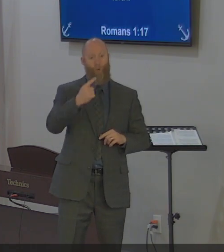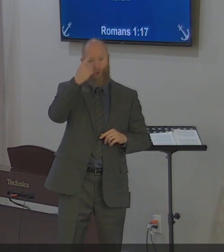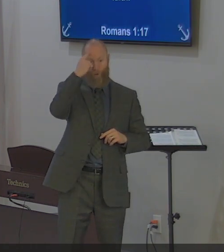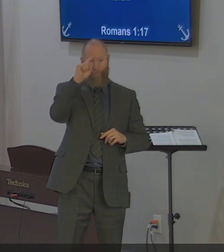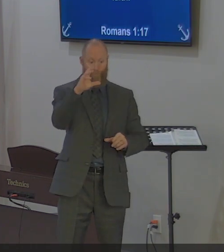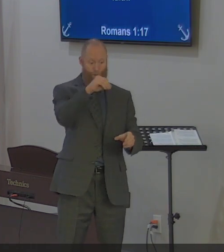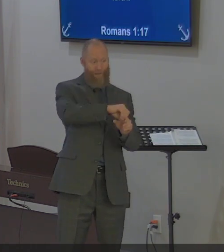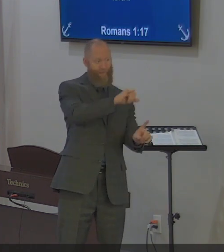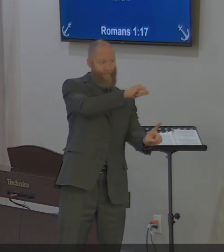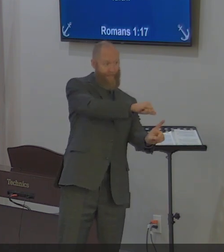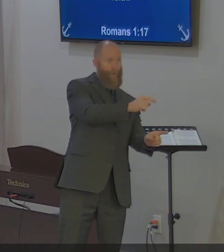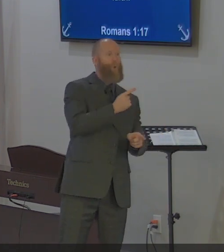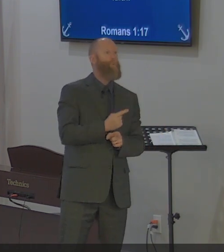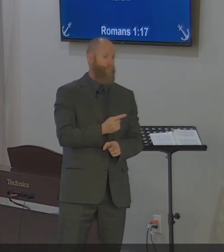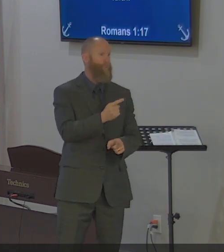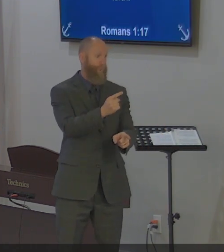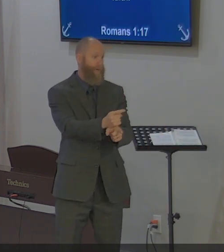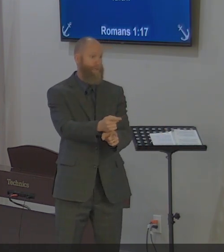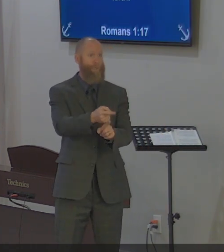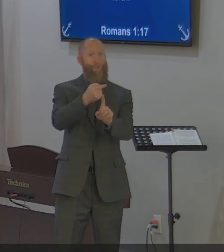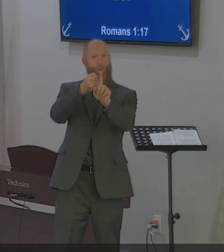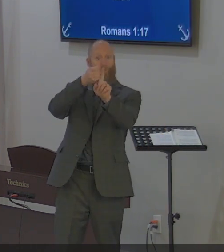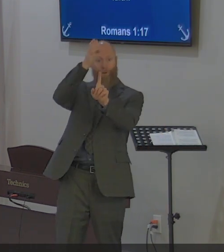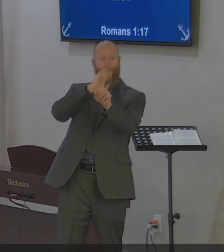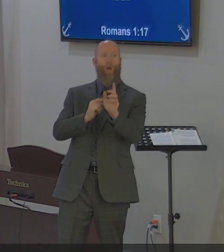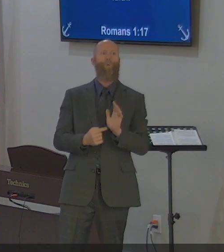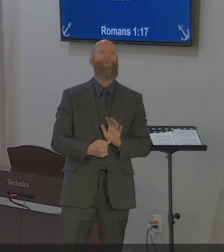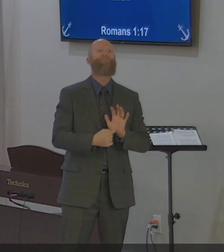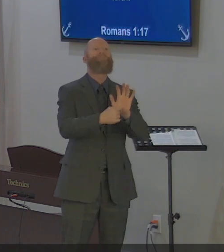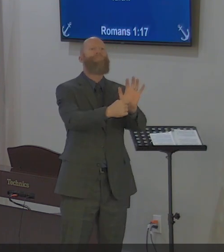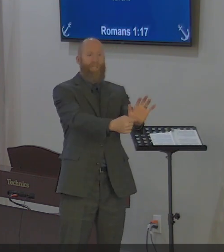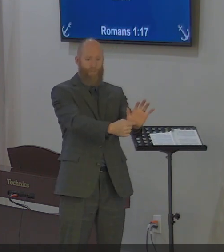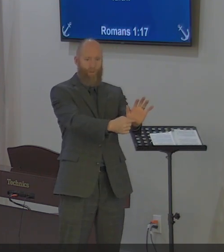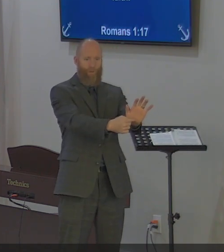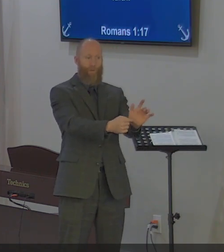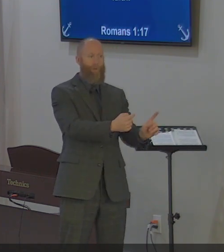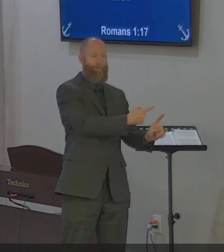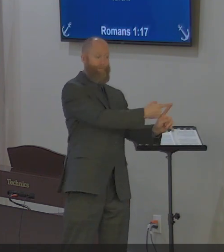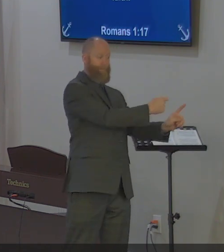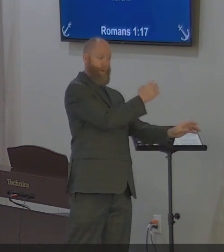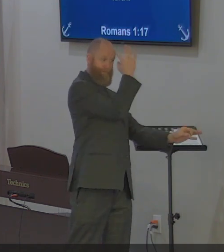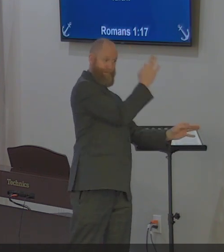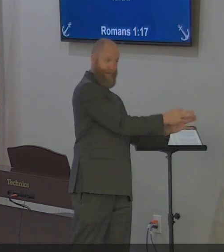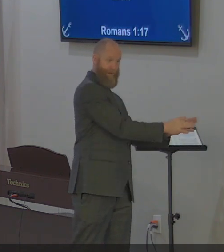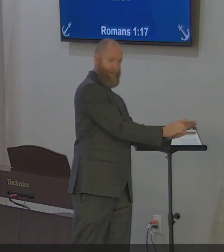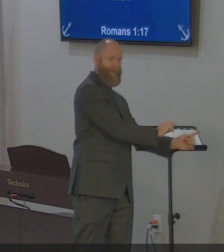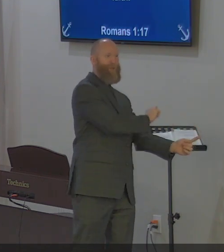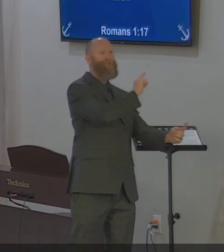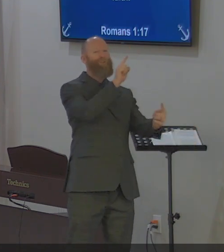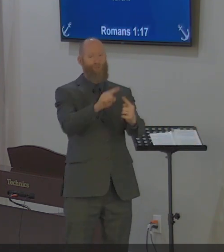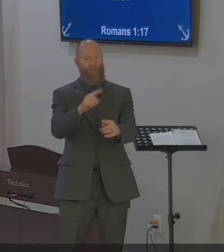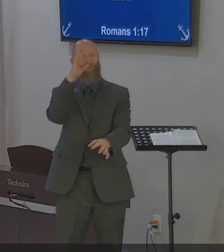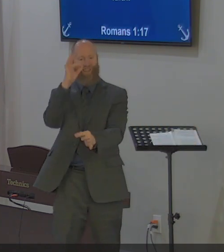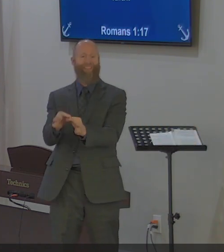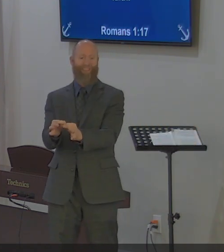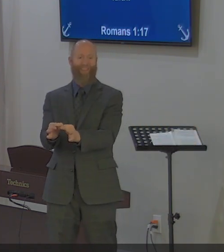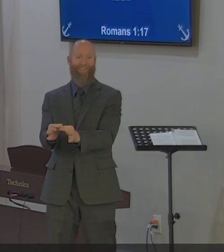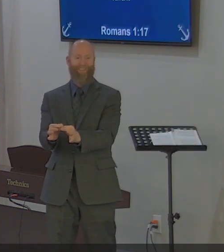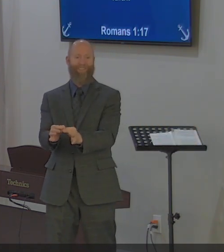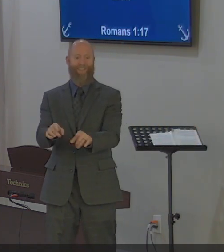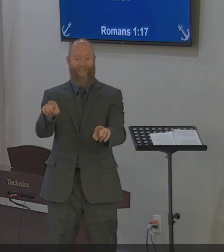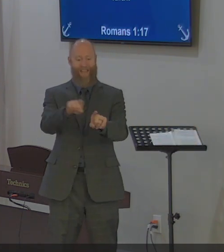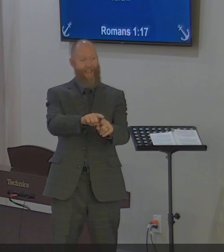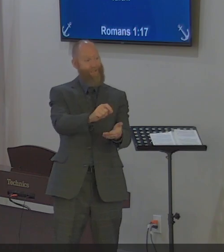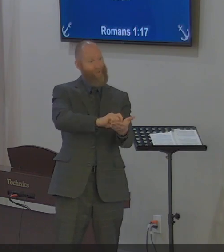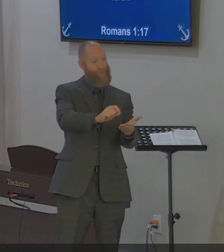therein is the righteousness of God revealed from faith to faith. As it is written,